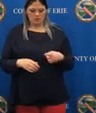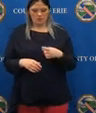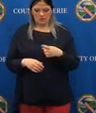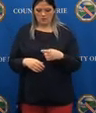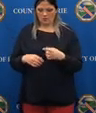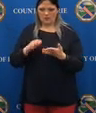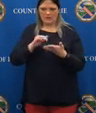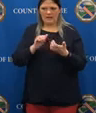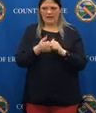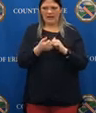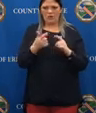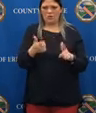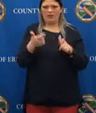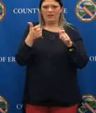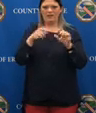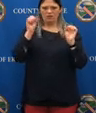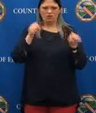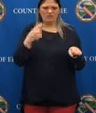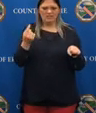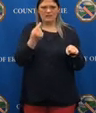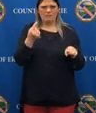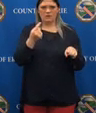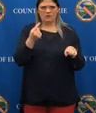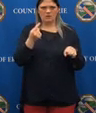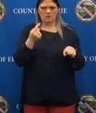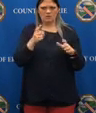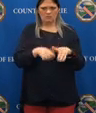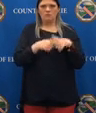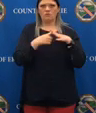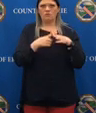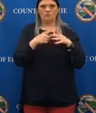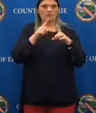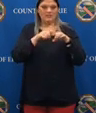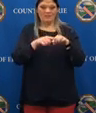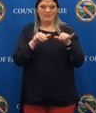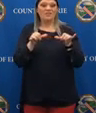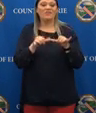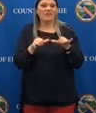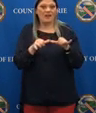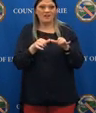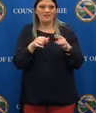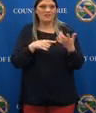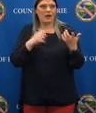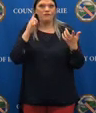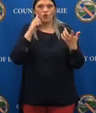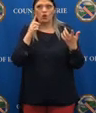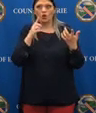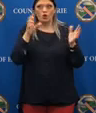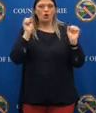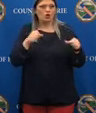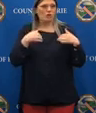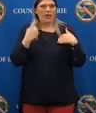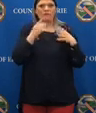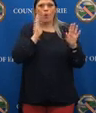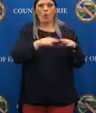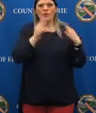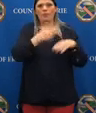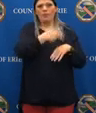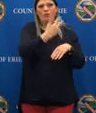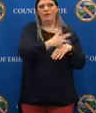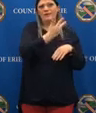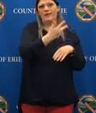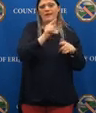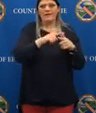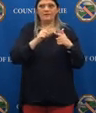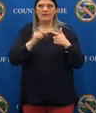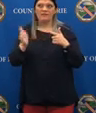how quickly could something like that be put into effect? Depends on the size. I've heard we could have something open within 3 days, and then others it would be 2 to